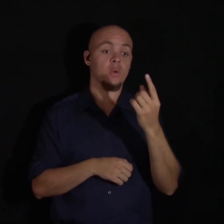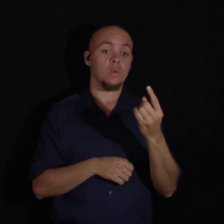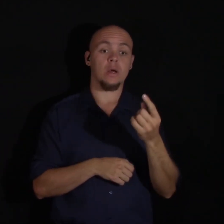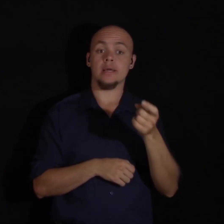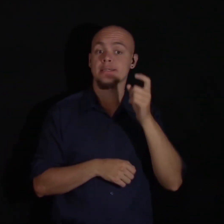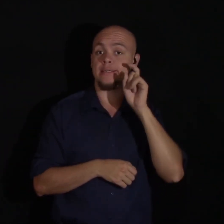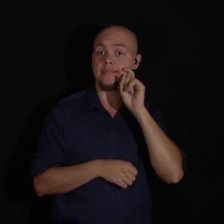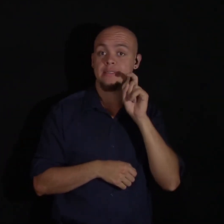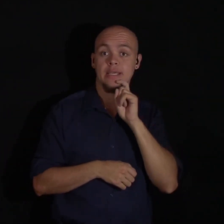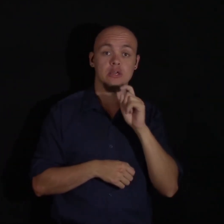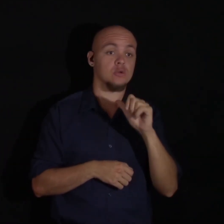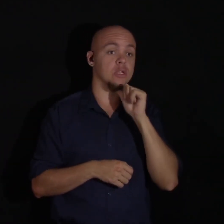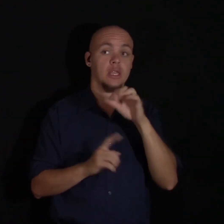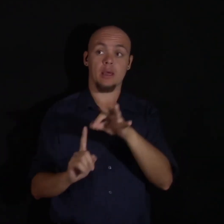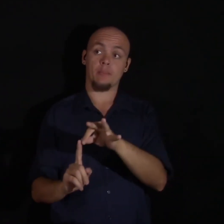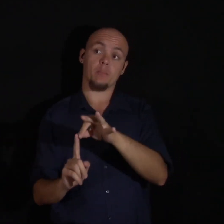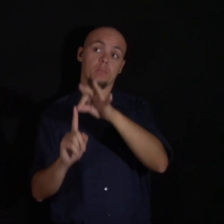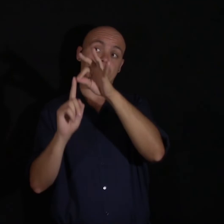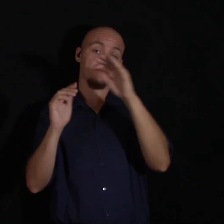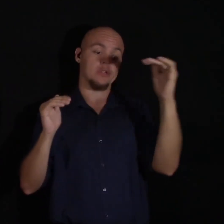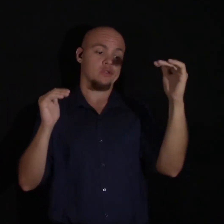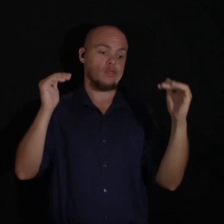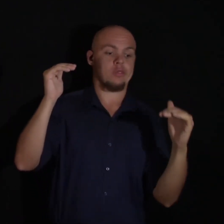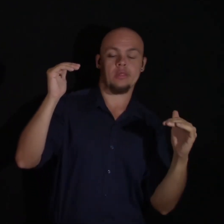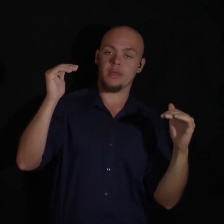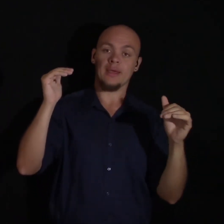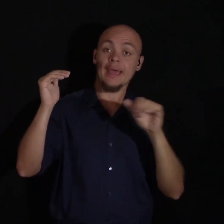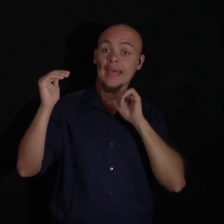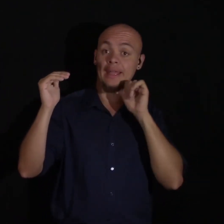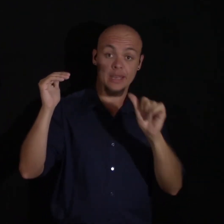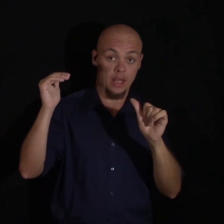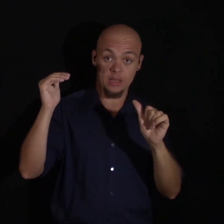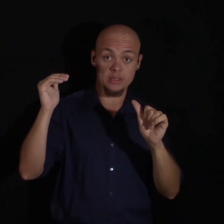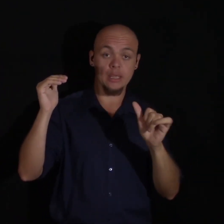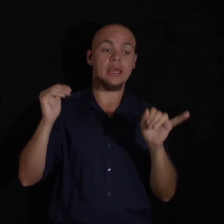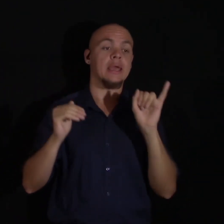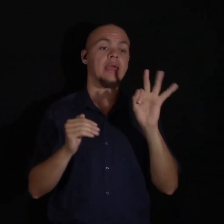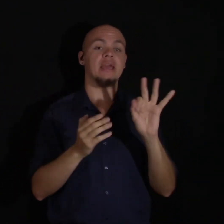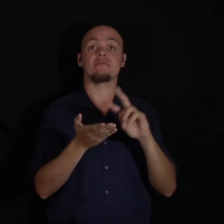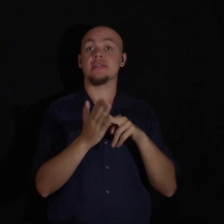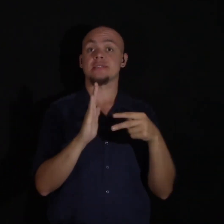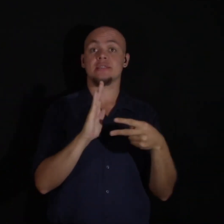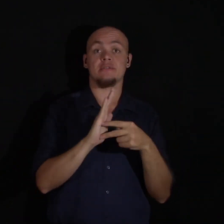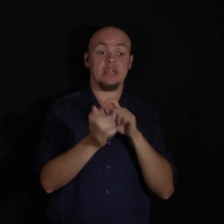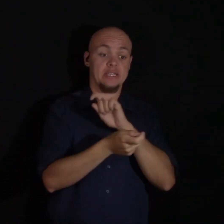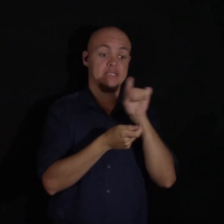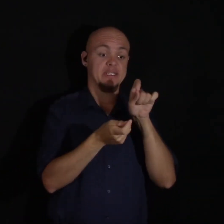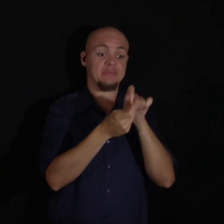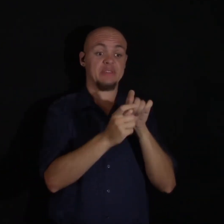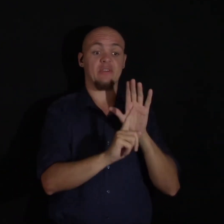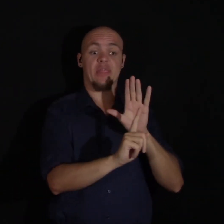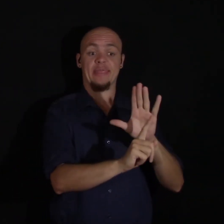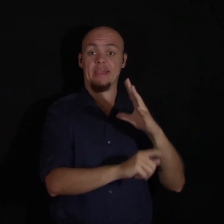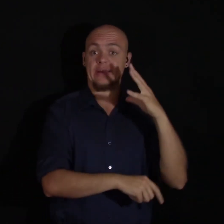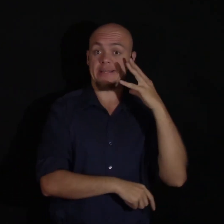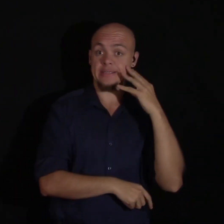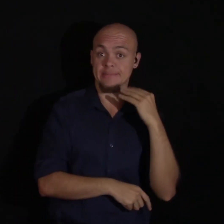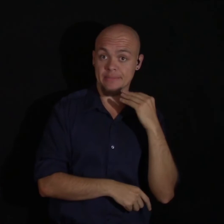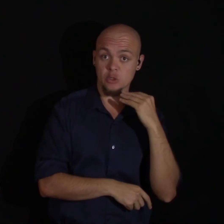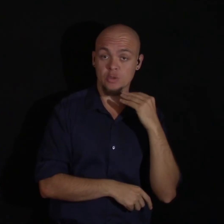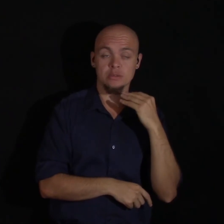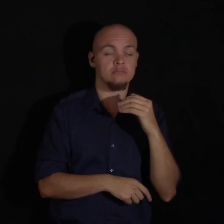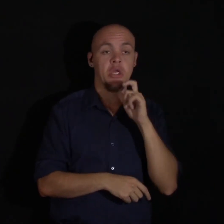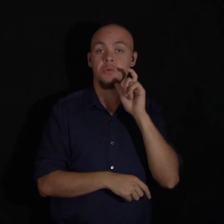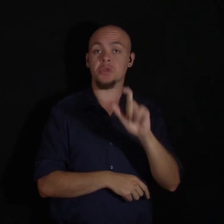not privileged over another, if defining oneself so particularly is no